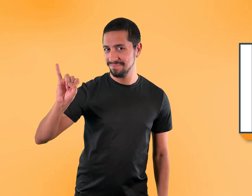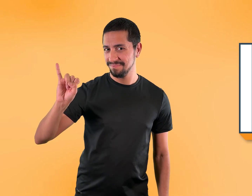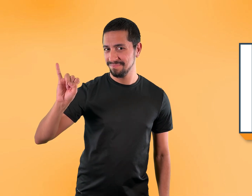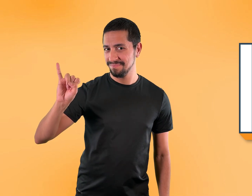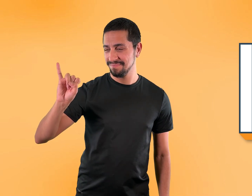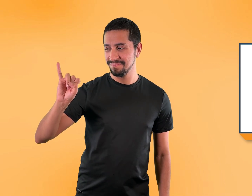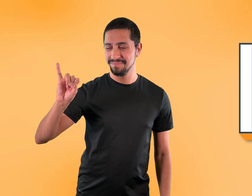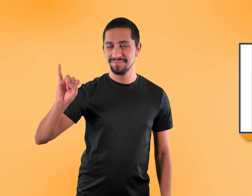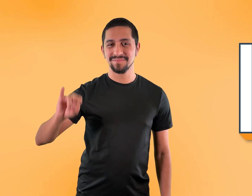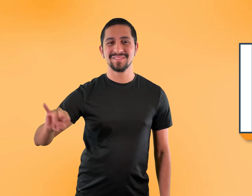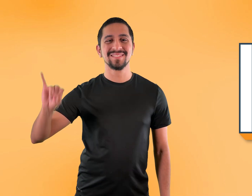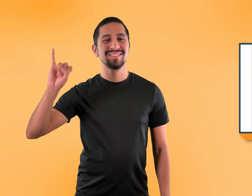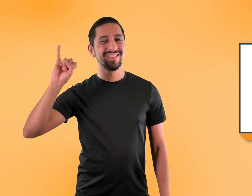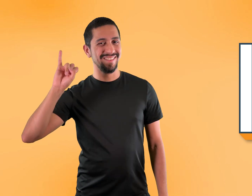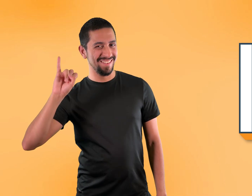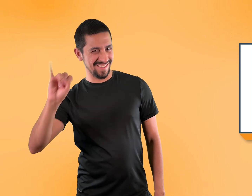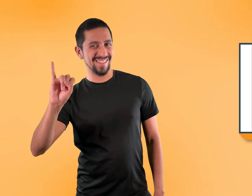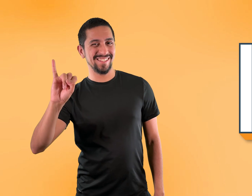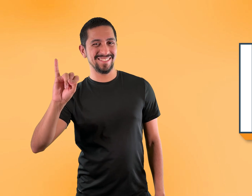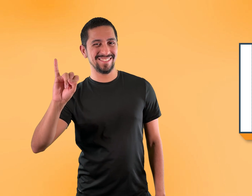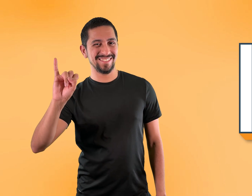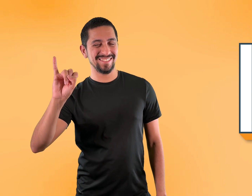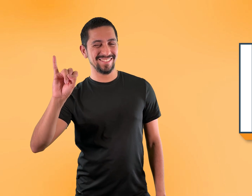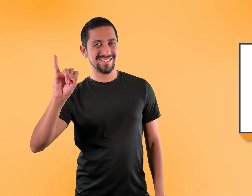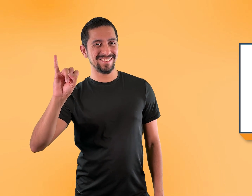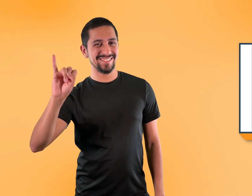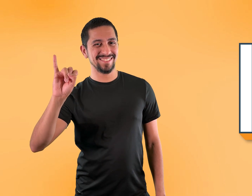facing out. I.